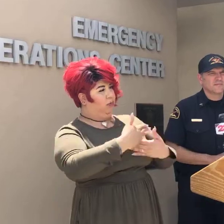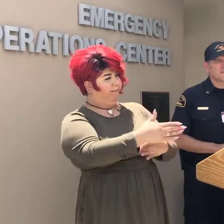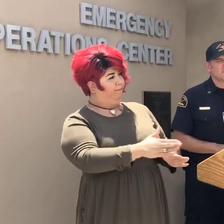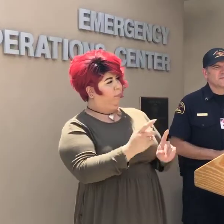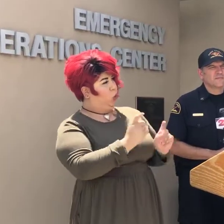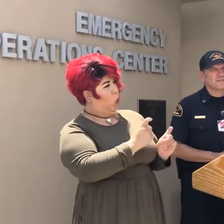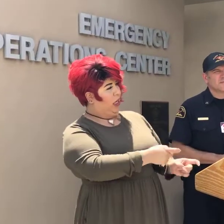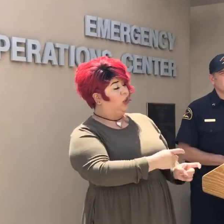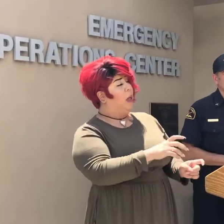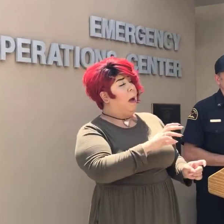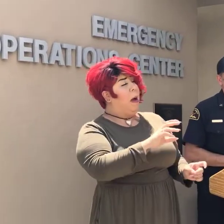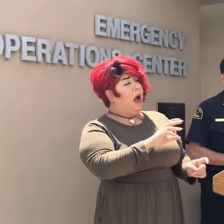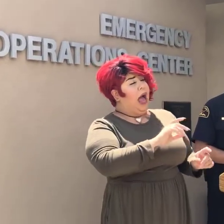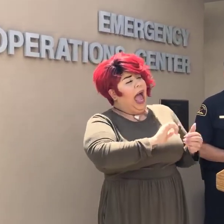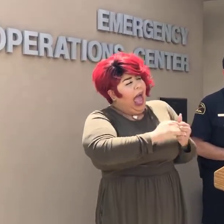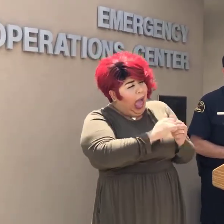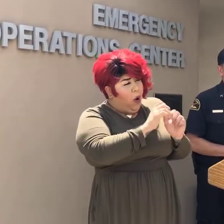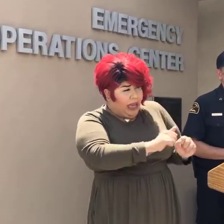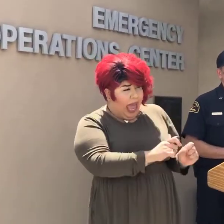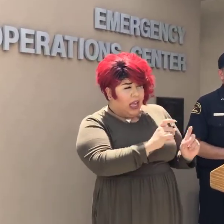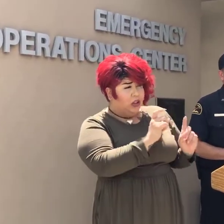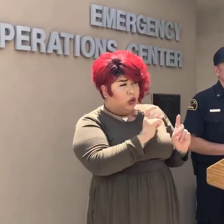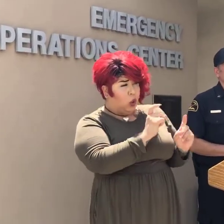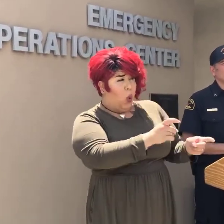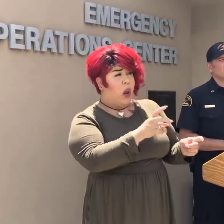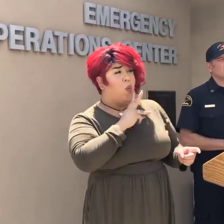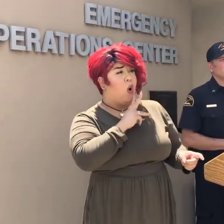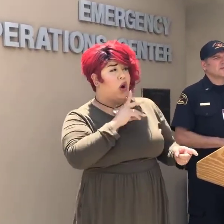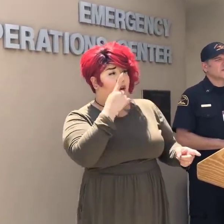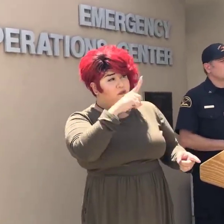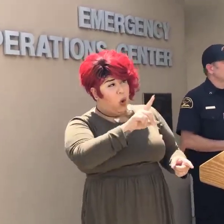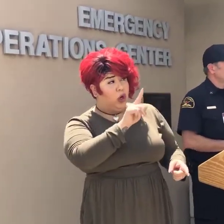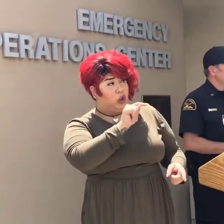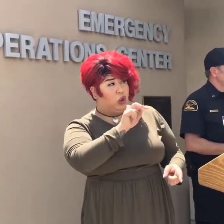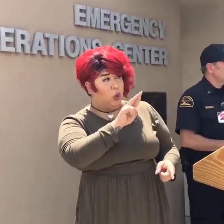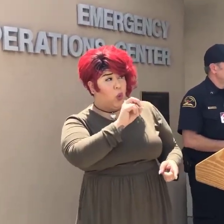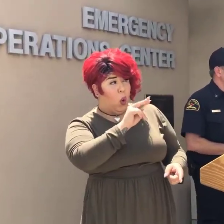is there a way people can donate water to Torona in order to help them?